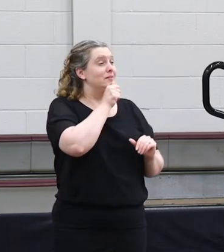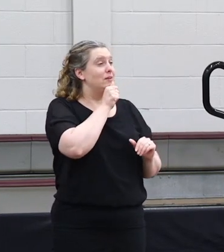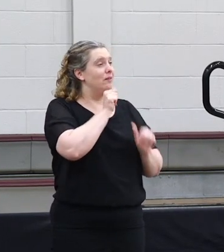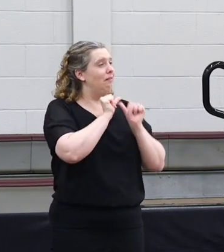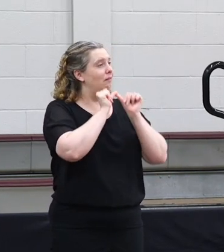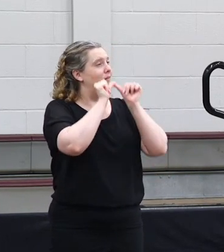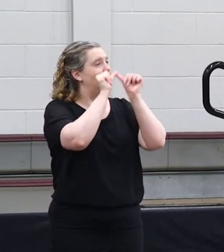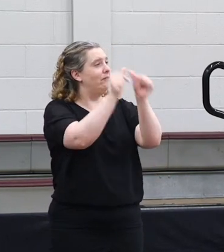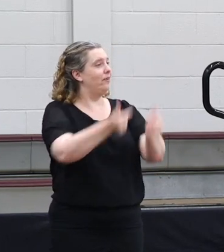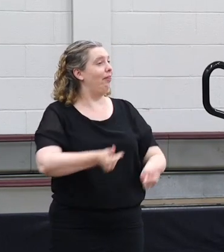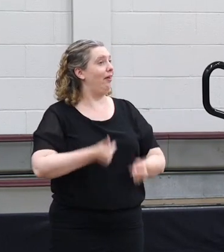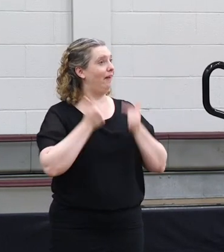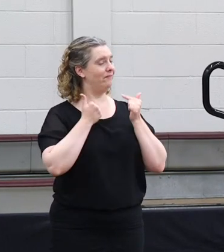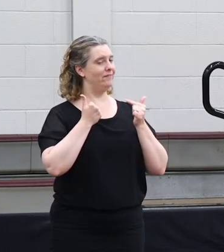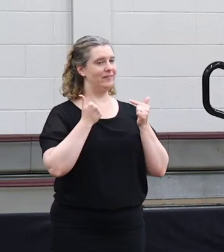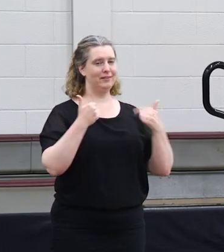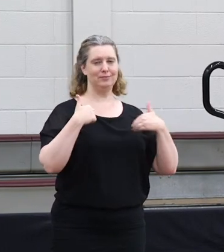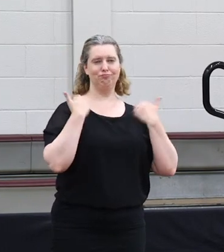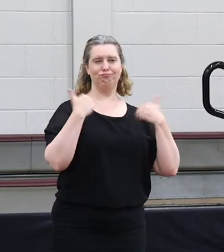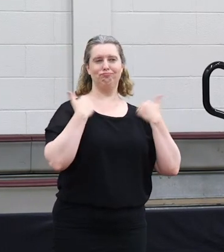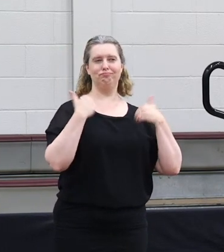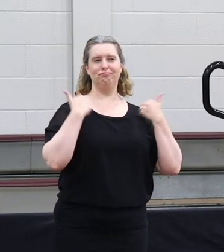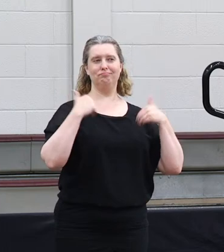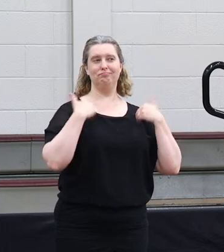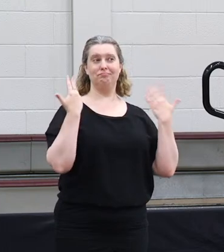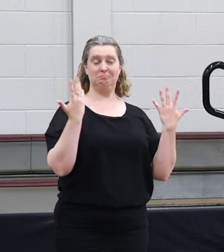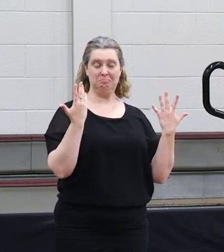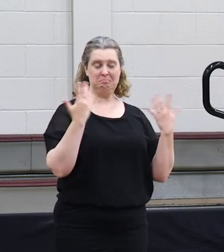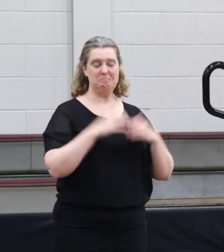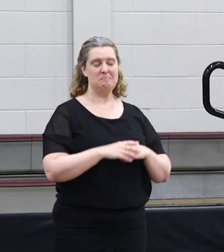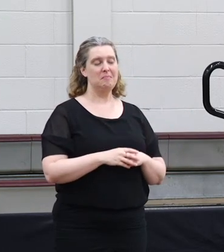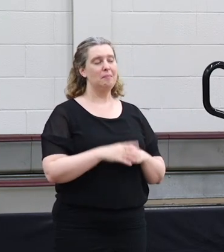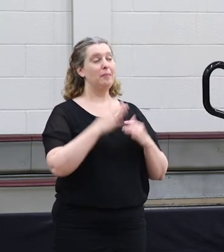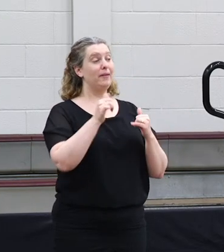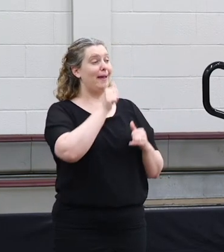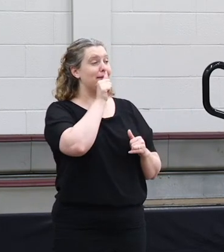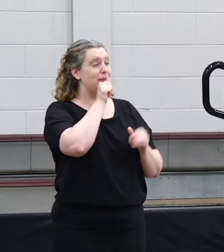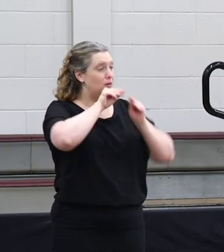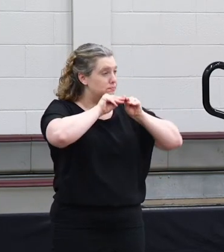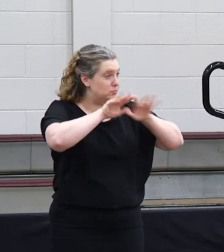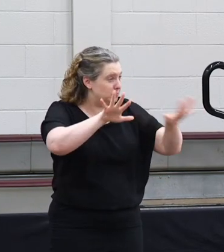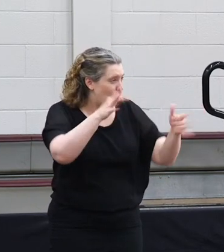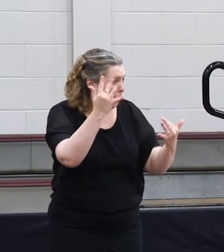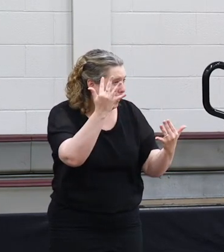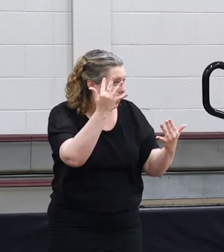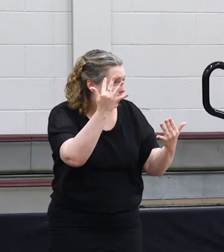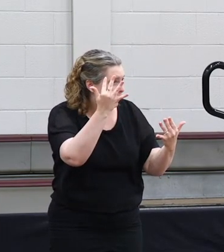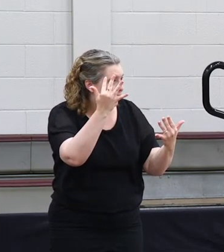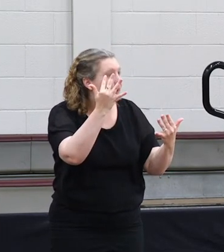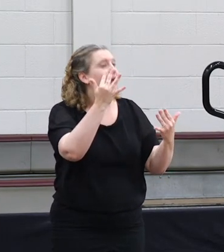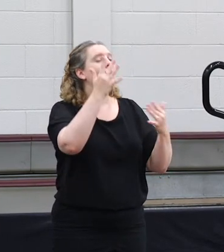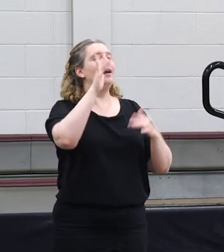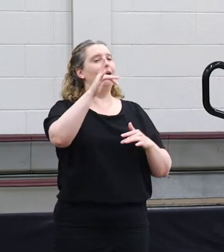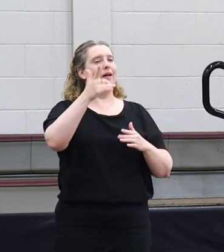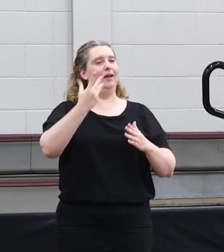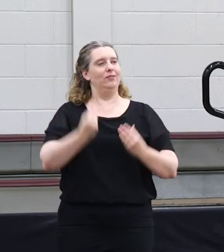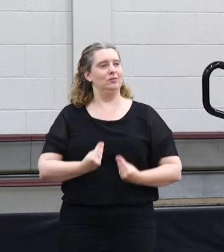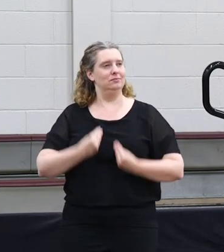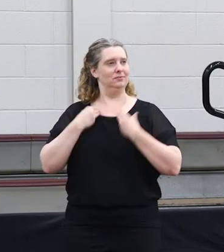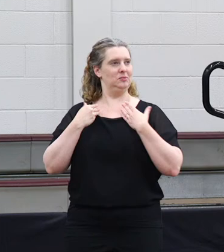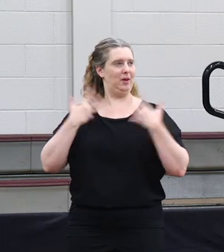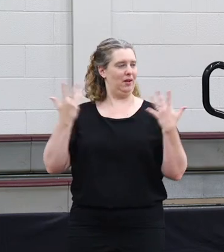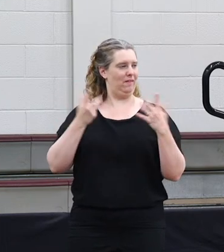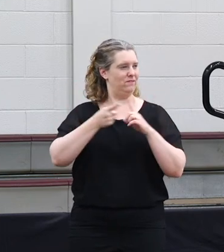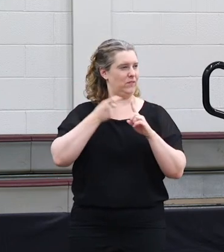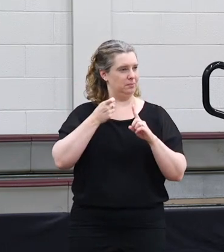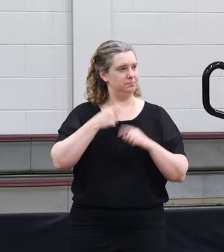life, a fountain of youth, if you will. But before I bestow such a secret unto you all, I must tell you about its inspiration.